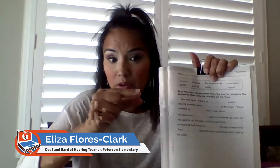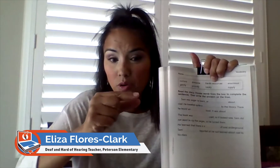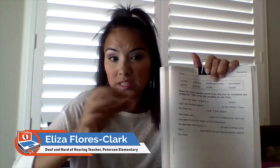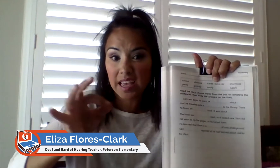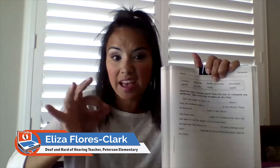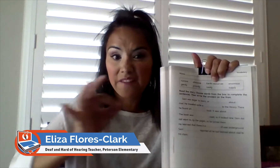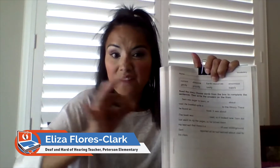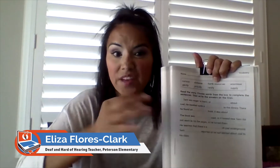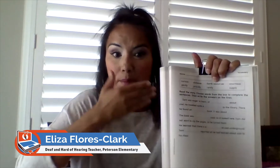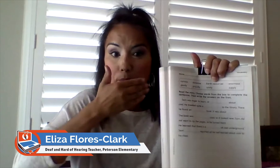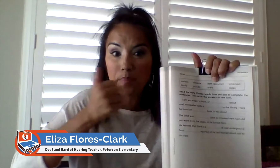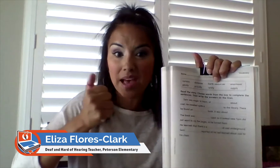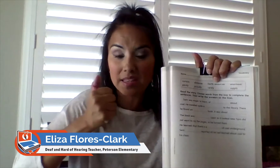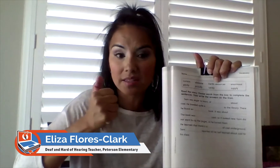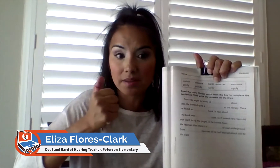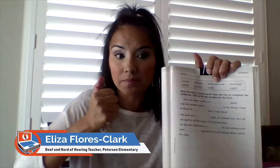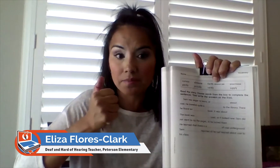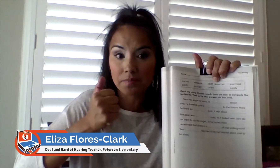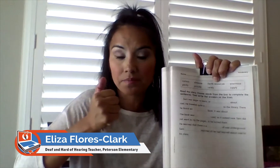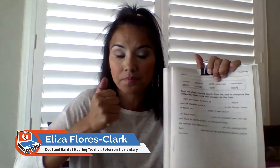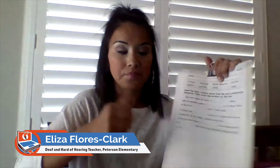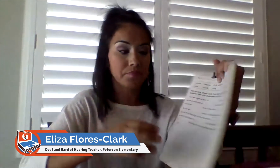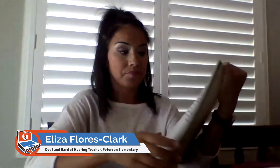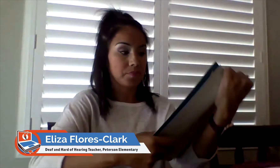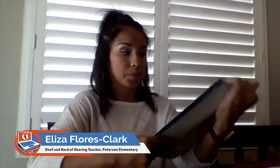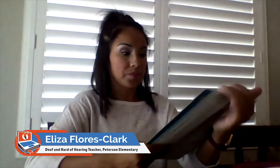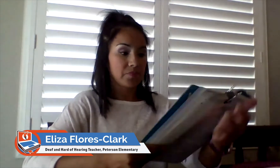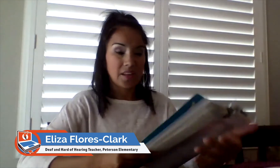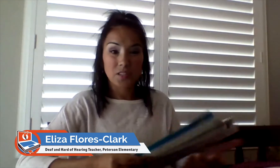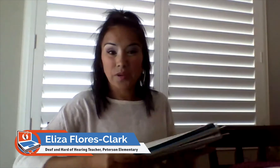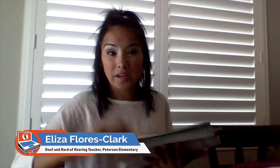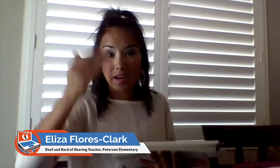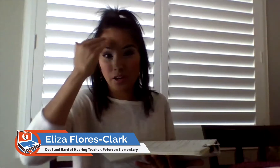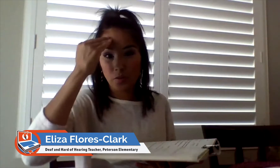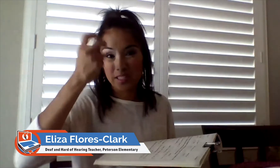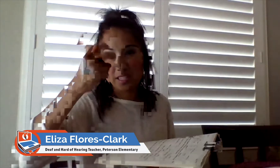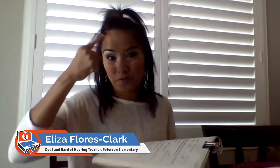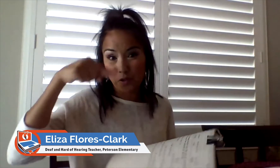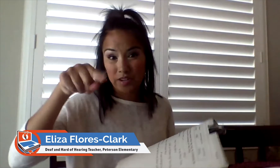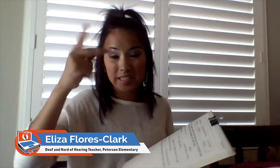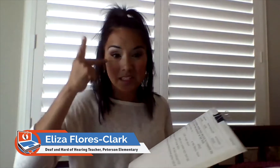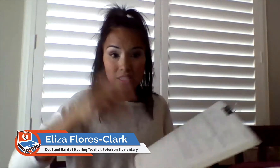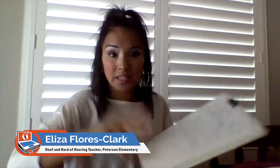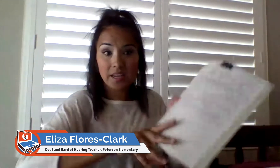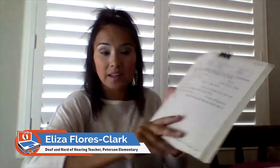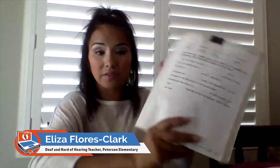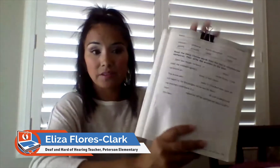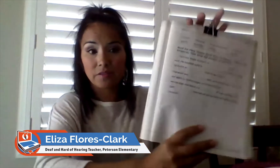words fit best. So I know it's tough for you guys to see. I don't know if